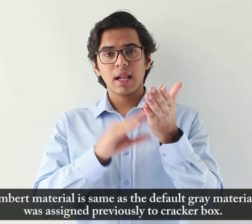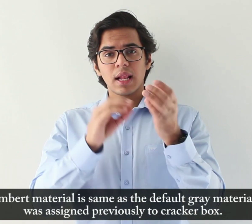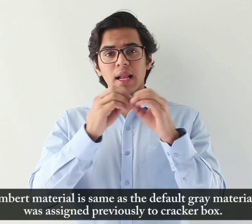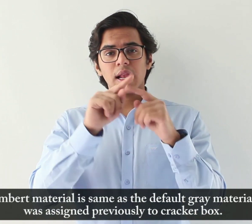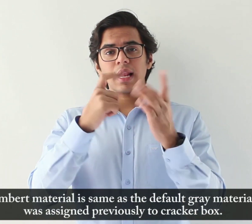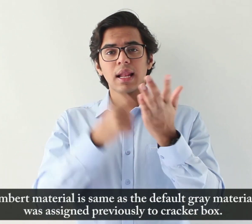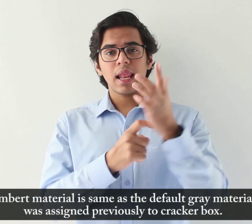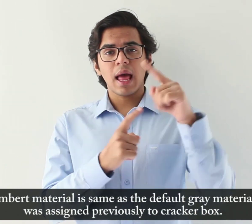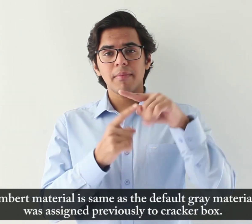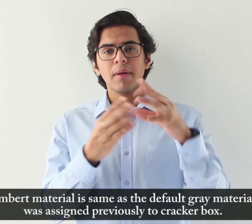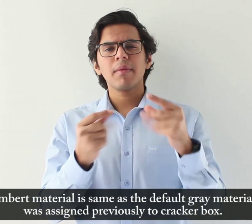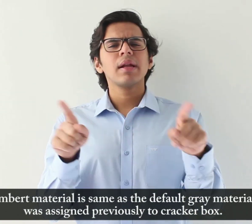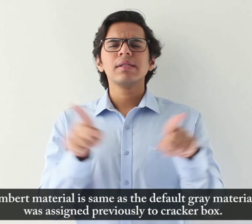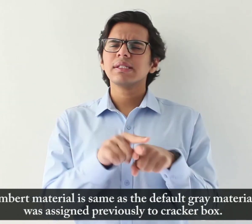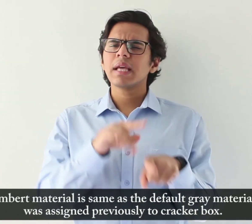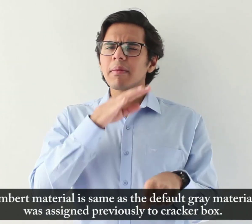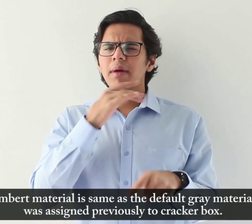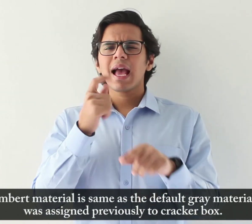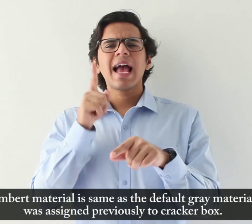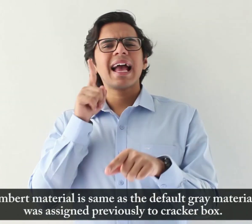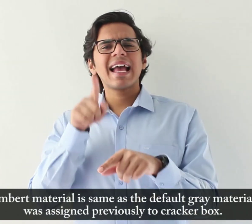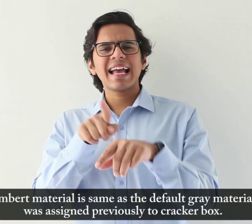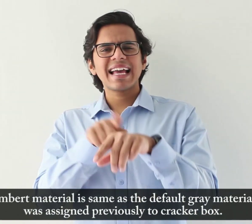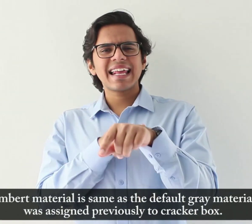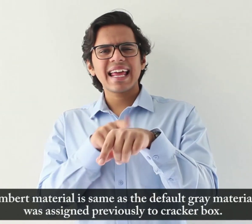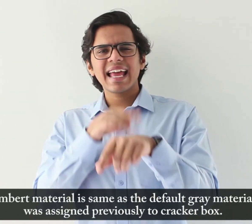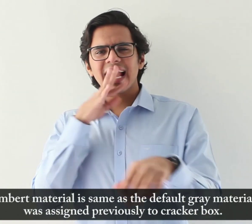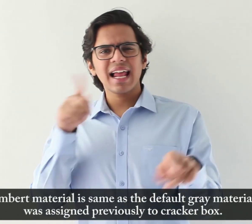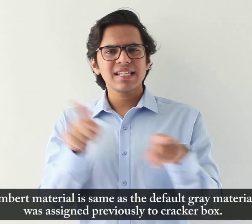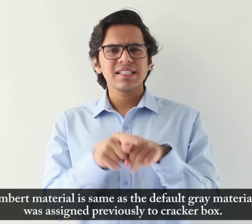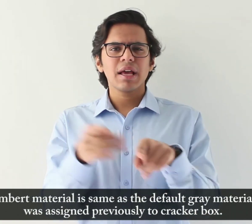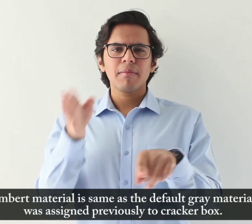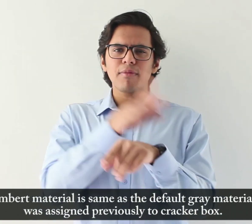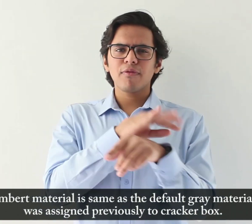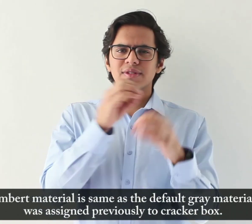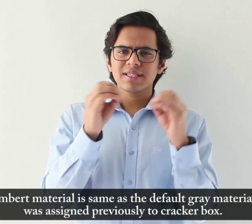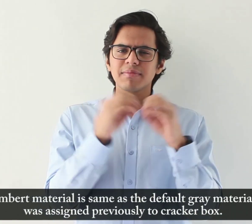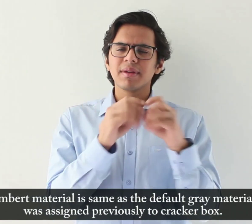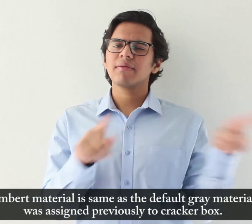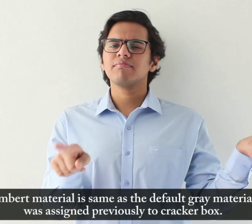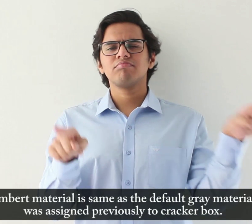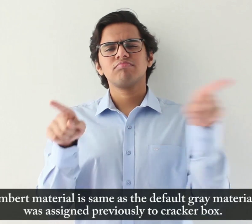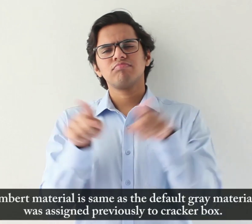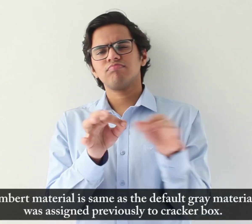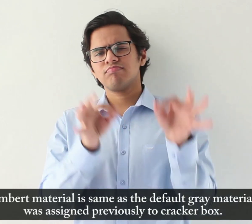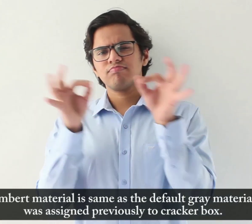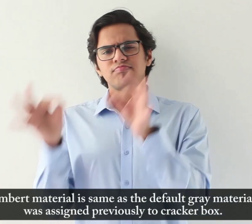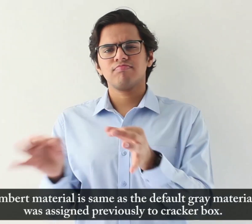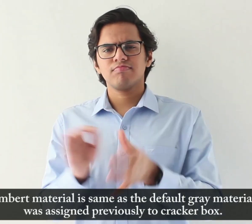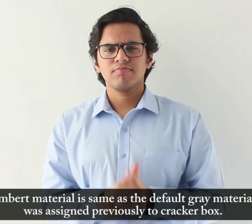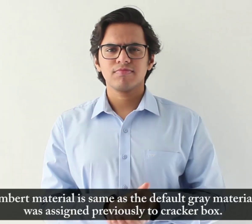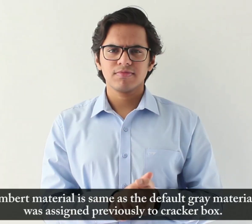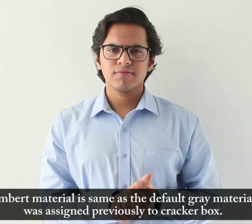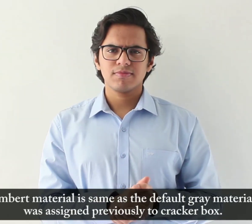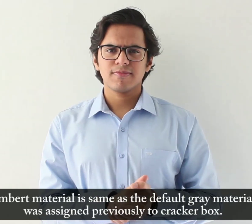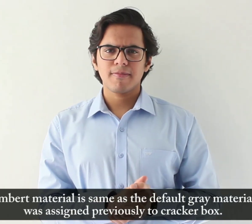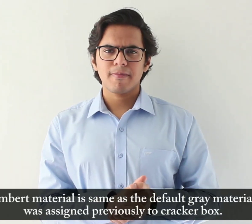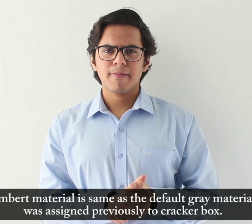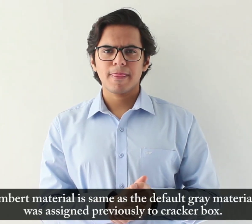New Lambert material is same as the default gray material which was assigned previously